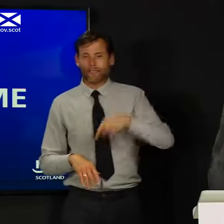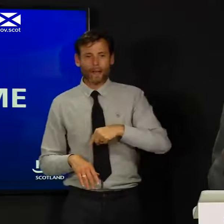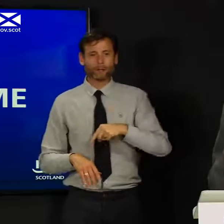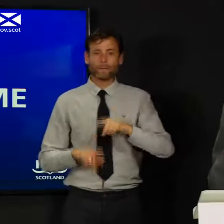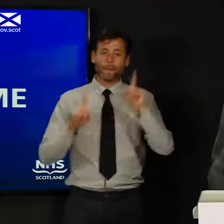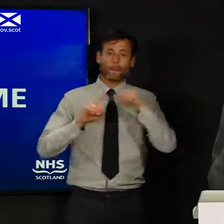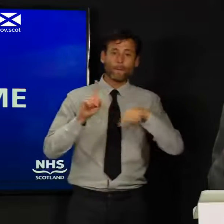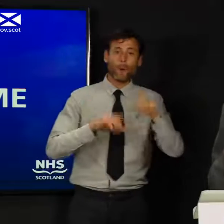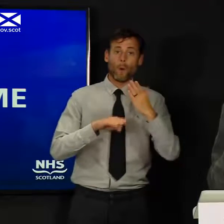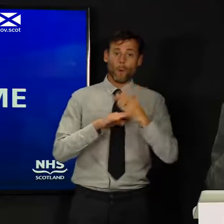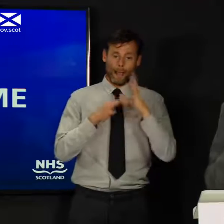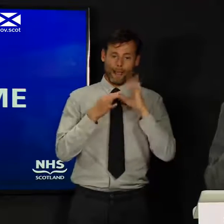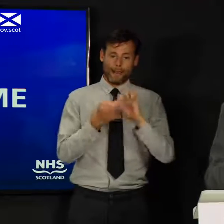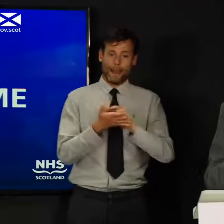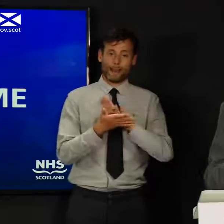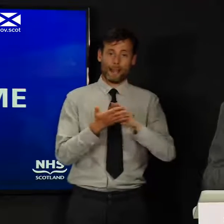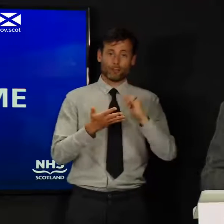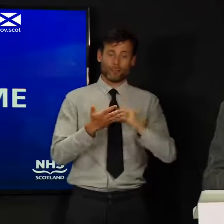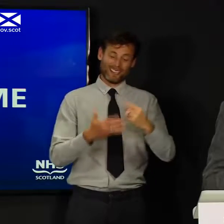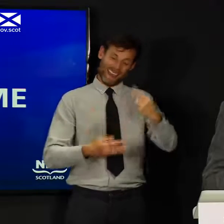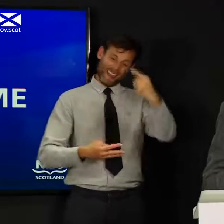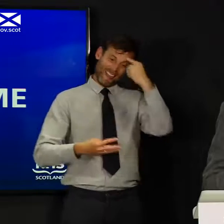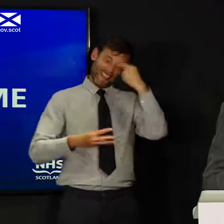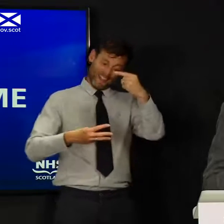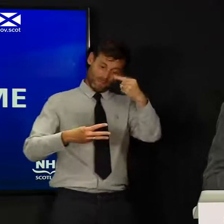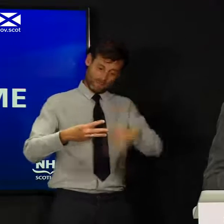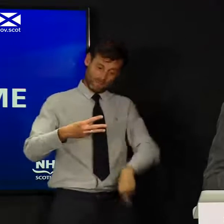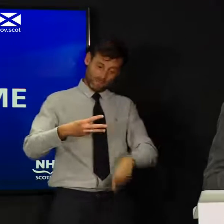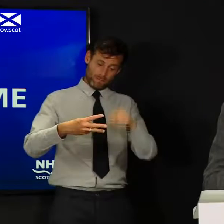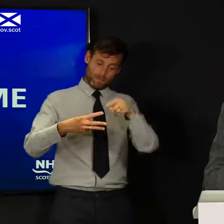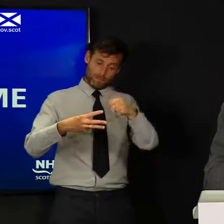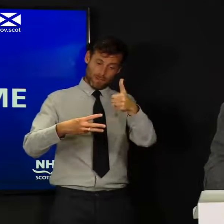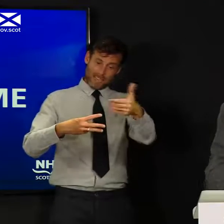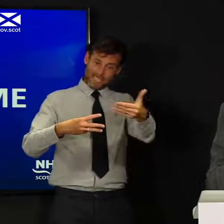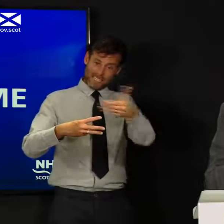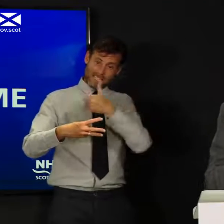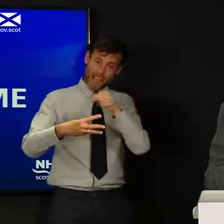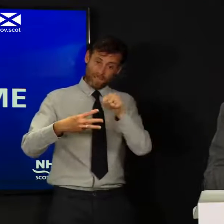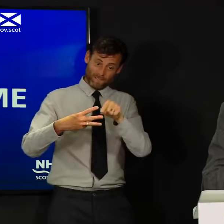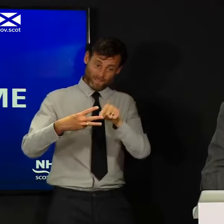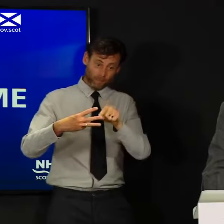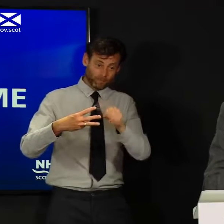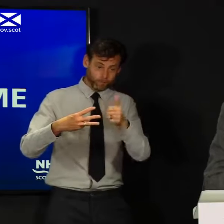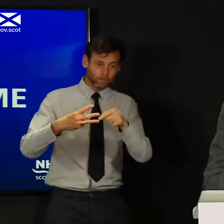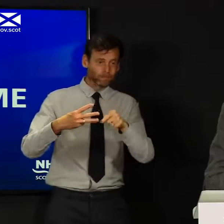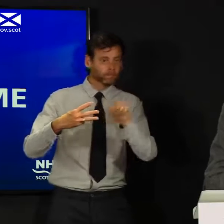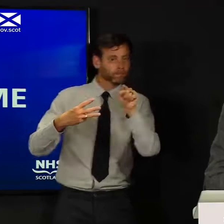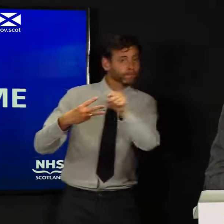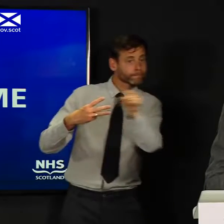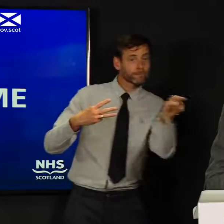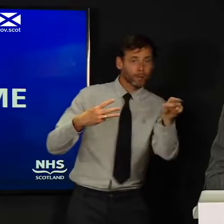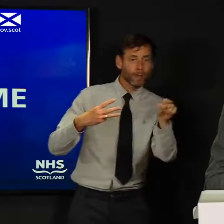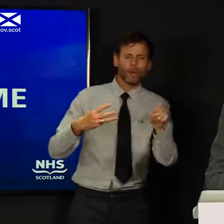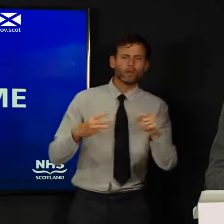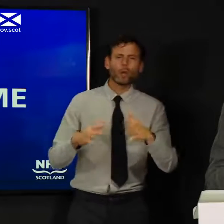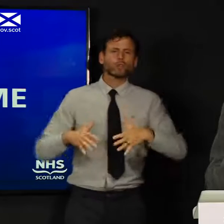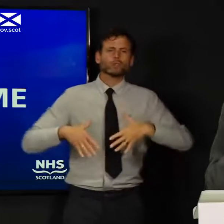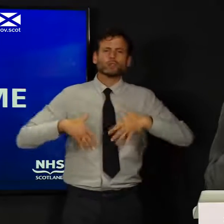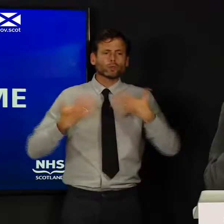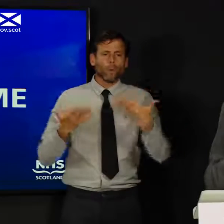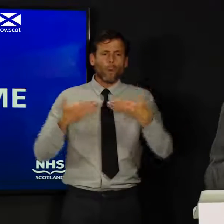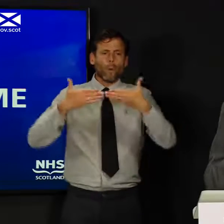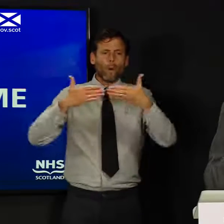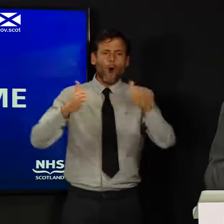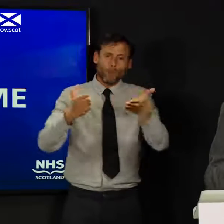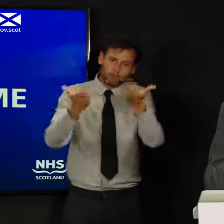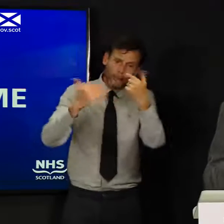that remobilisation based on it being safe for those they serve. None of them want to put anybody at risk. Healthcare